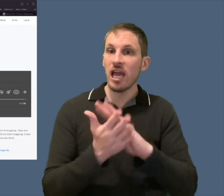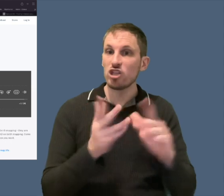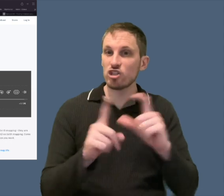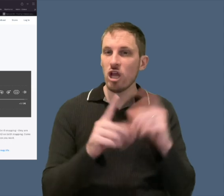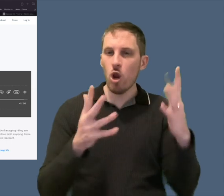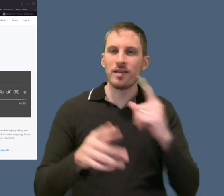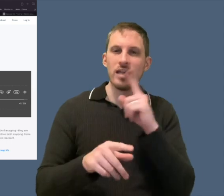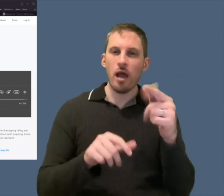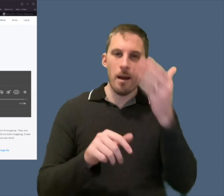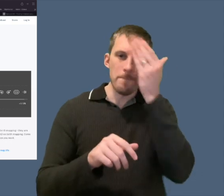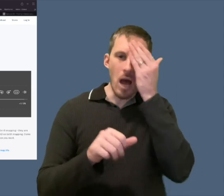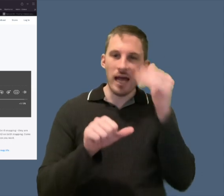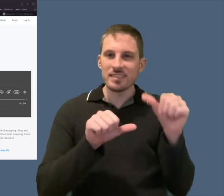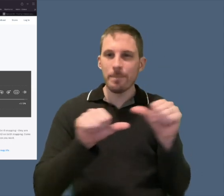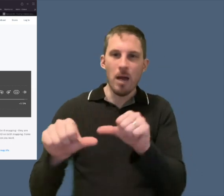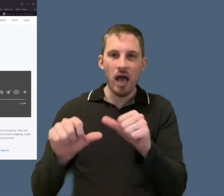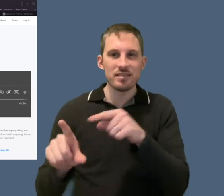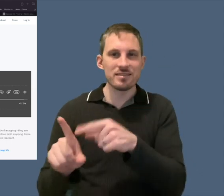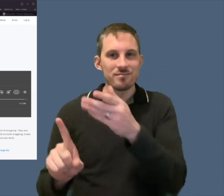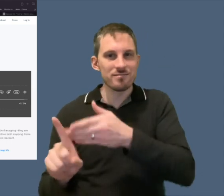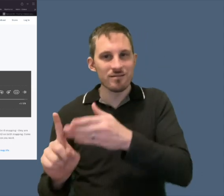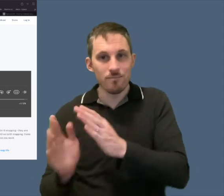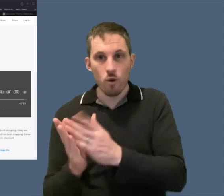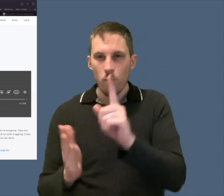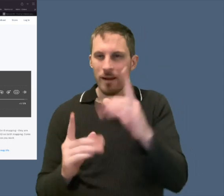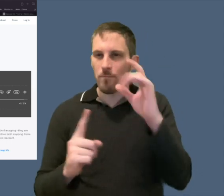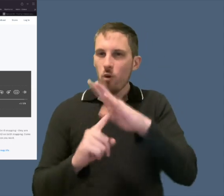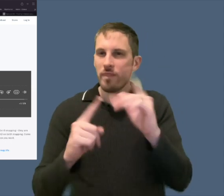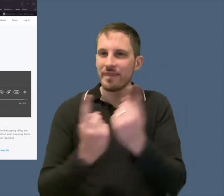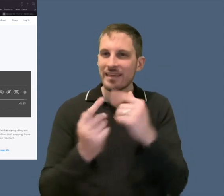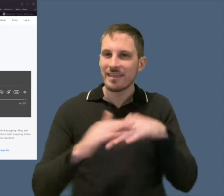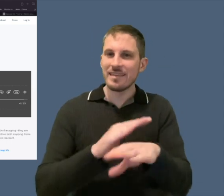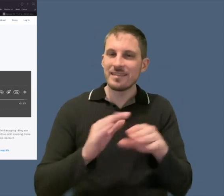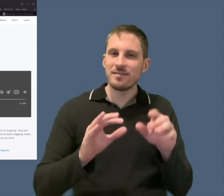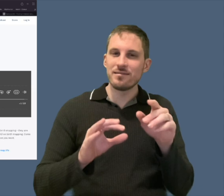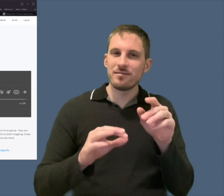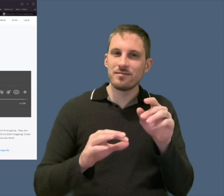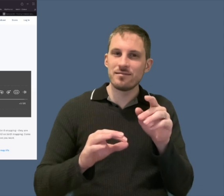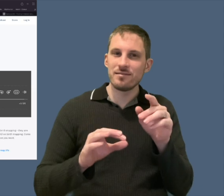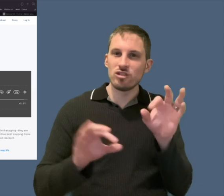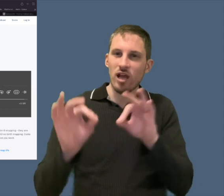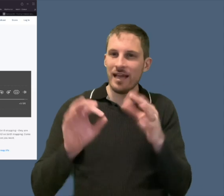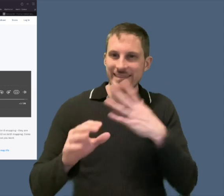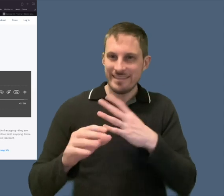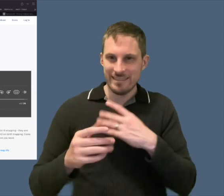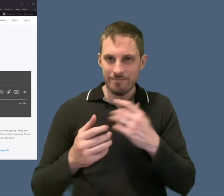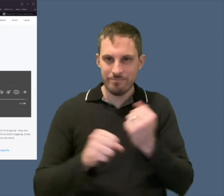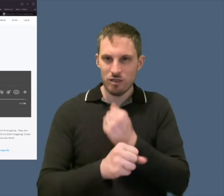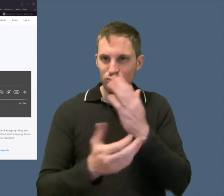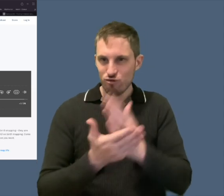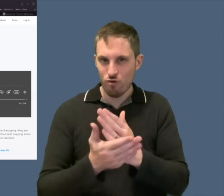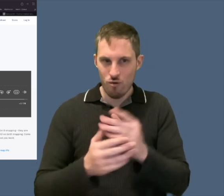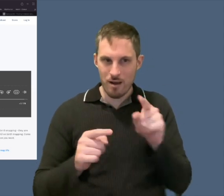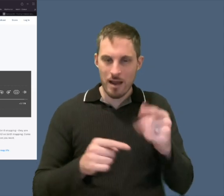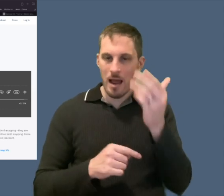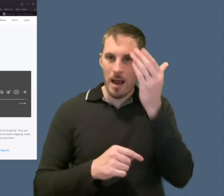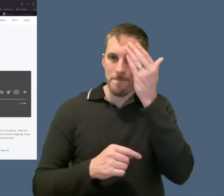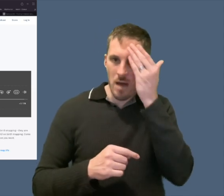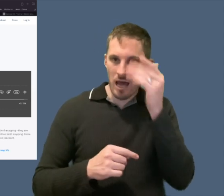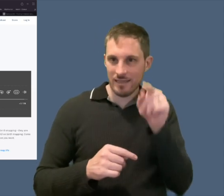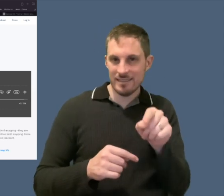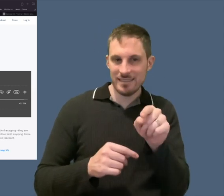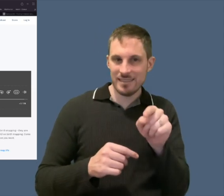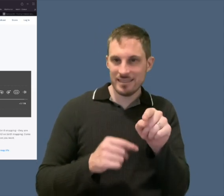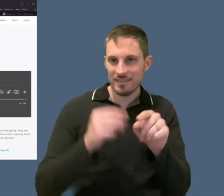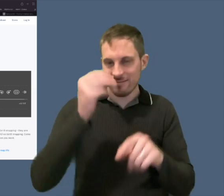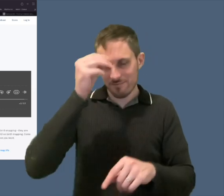of the really important things you have to do in science is protect the bias. And that doesn't mean make sure you get the bias just right